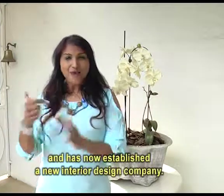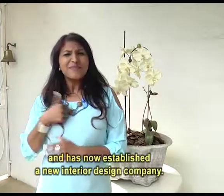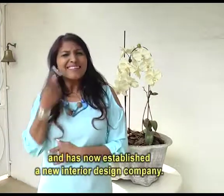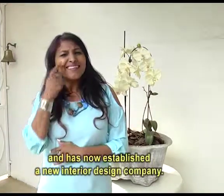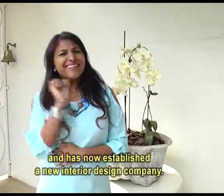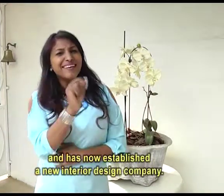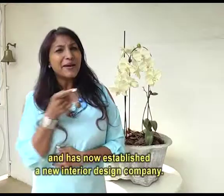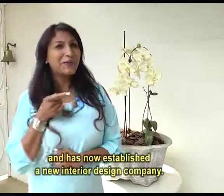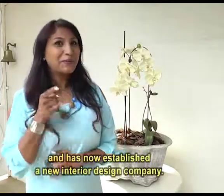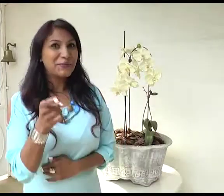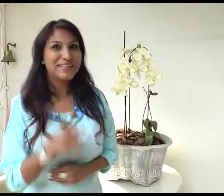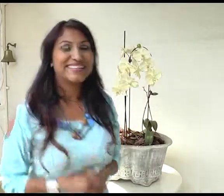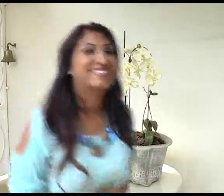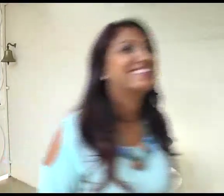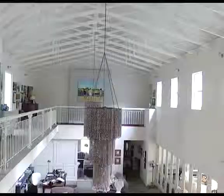company.